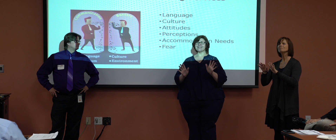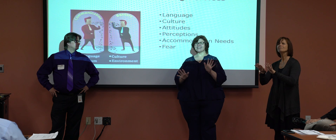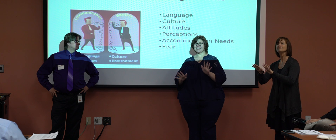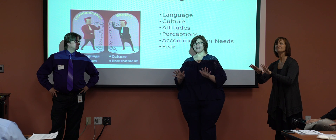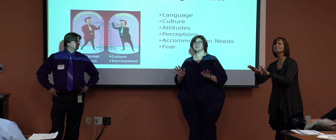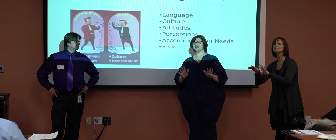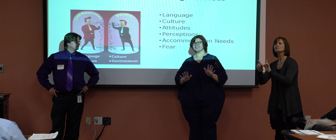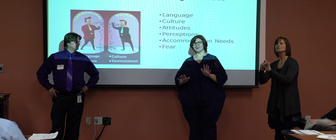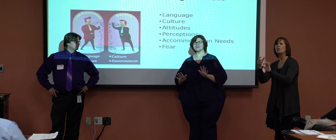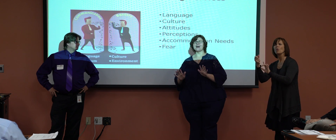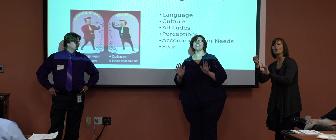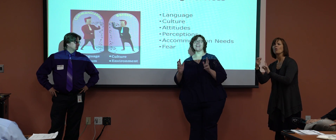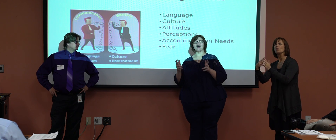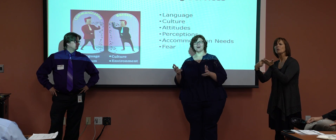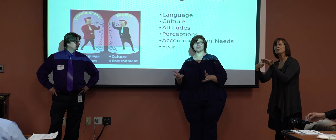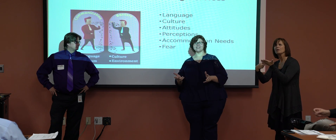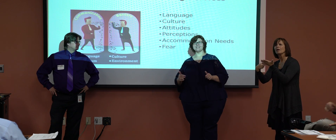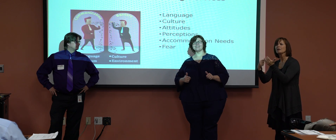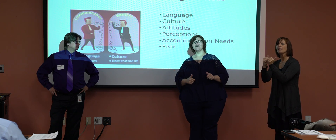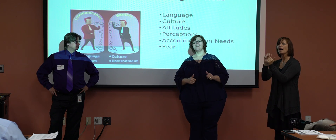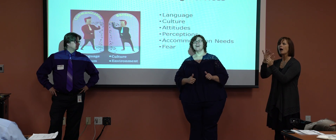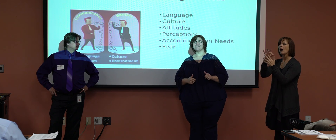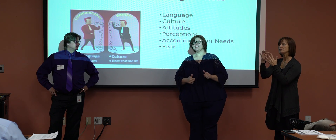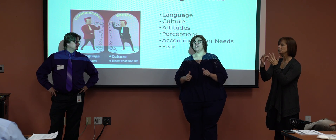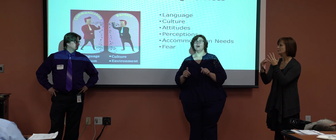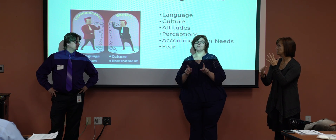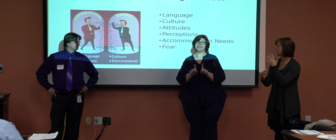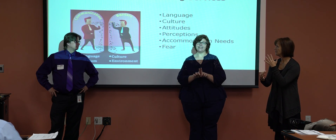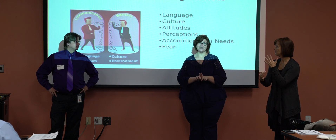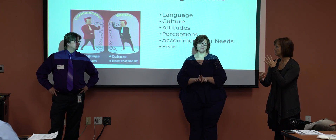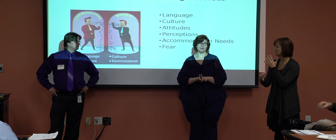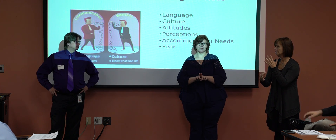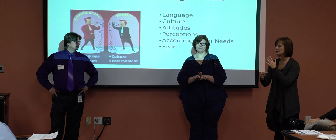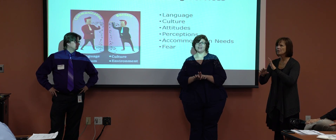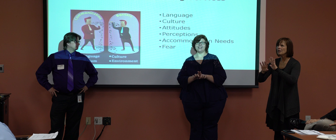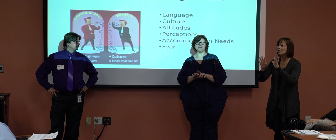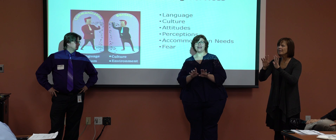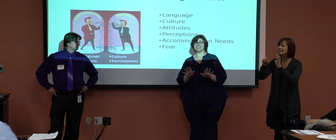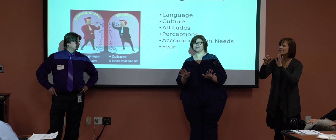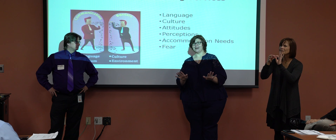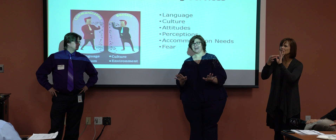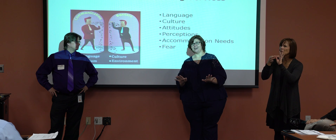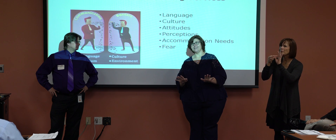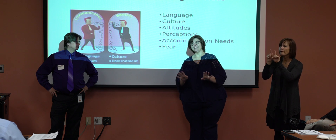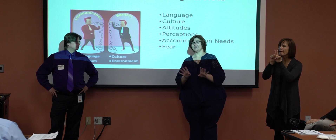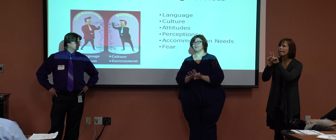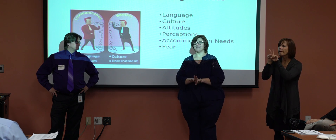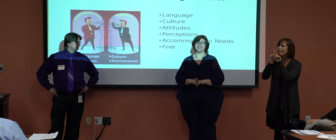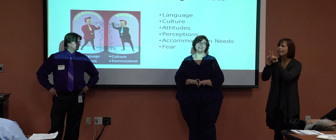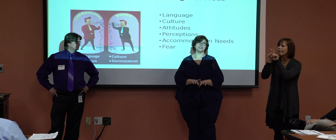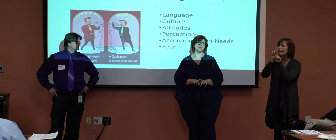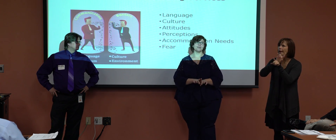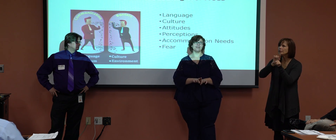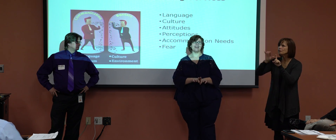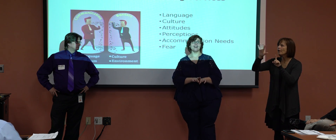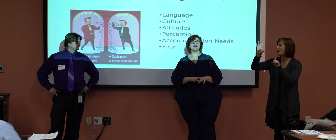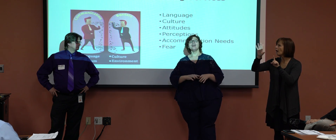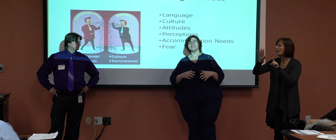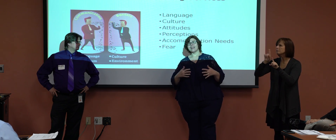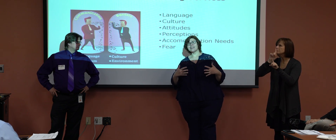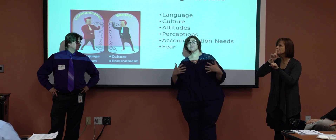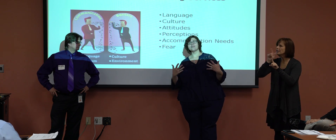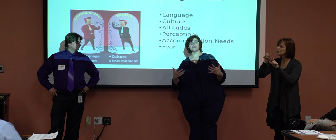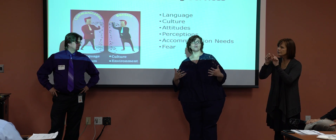it one at a time. Let's talk about the options. They don't need an interpreter with them 8 to 5. They don't need an interpreter